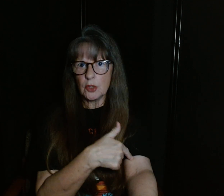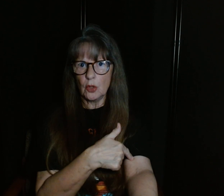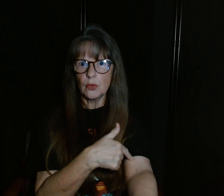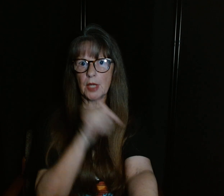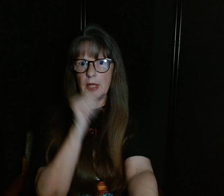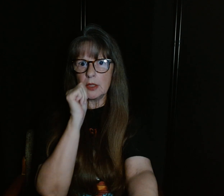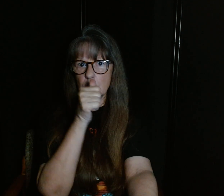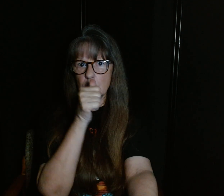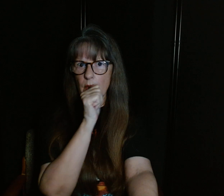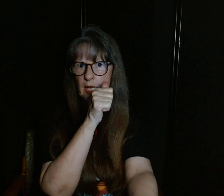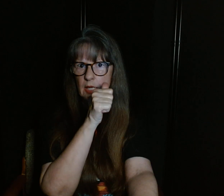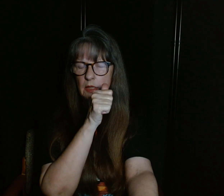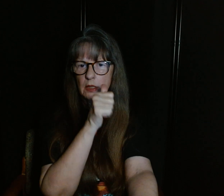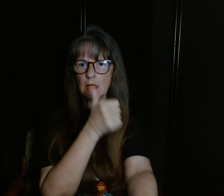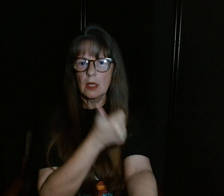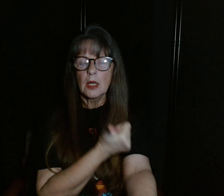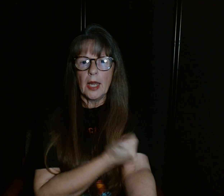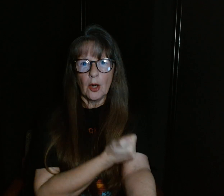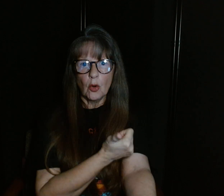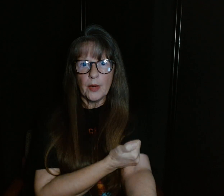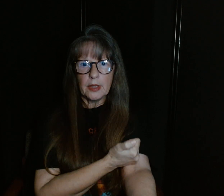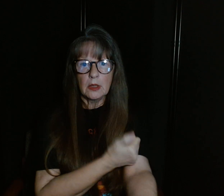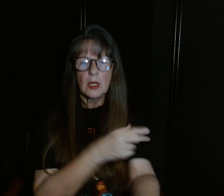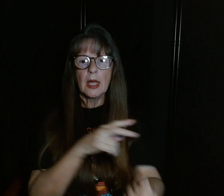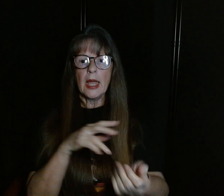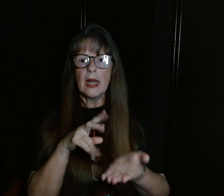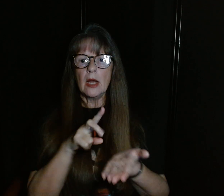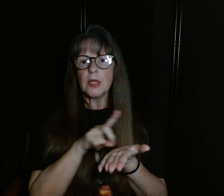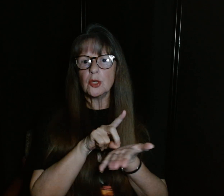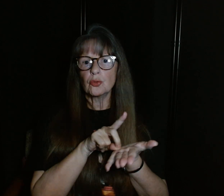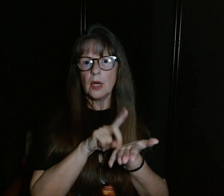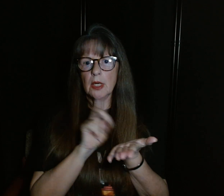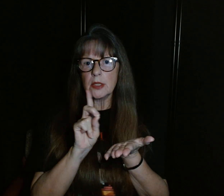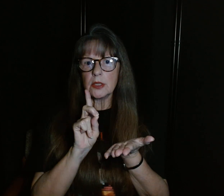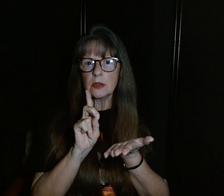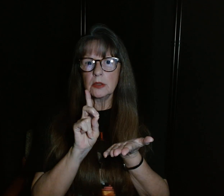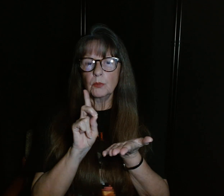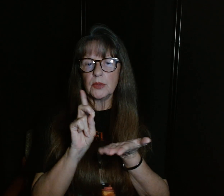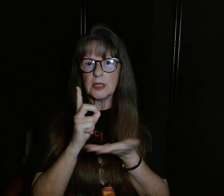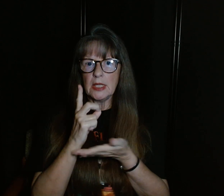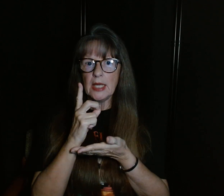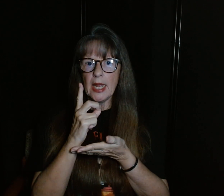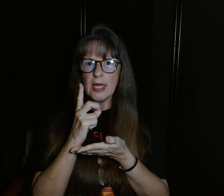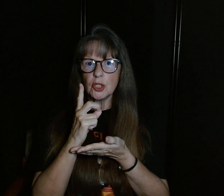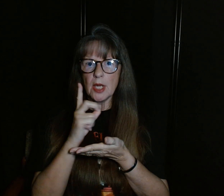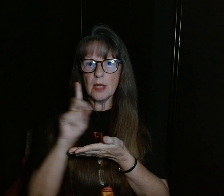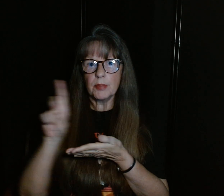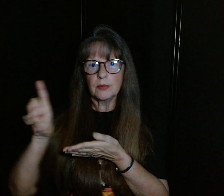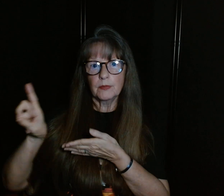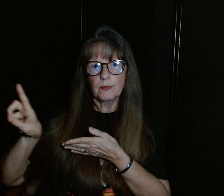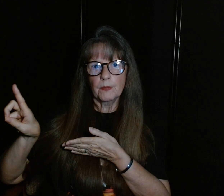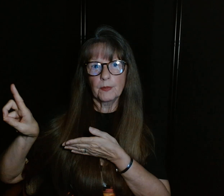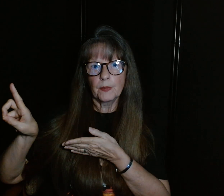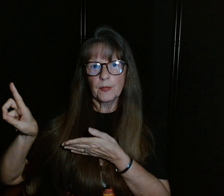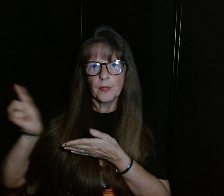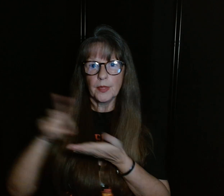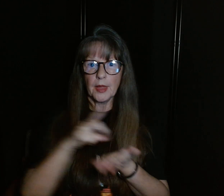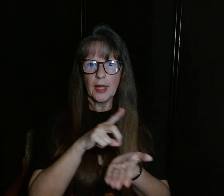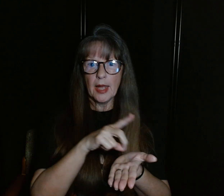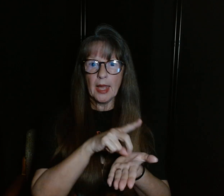old sign. This is cocaine, heroin, and I'll say drugs with a D hand shape and